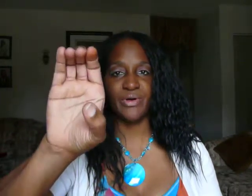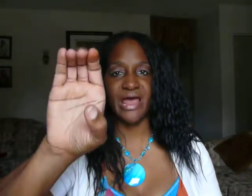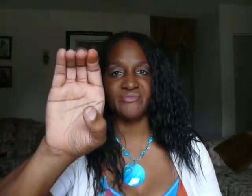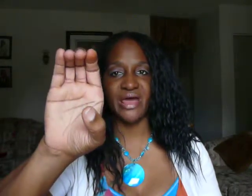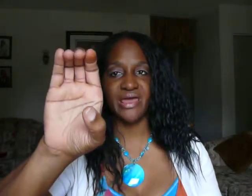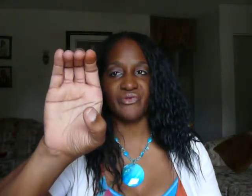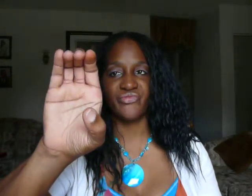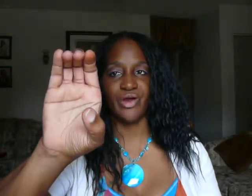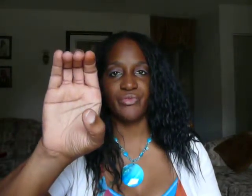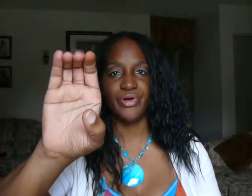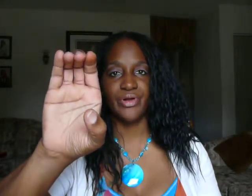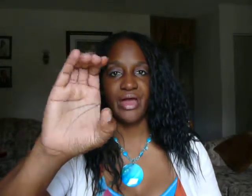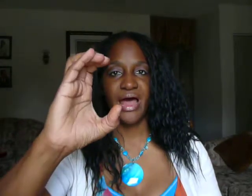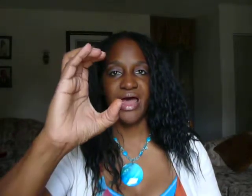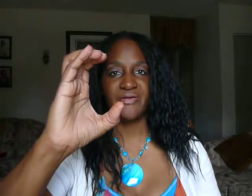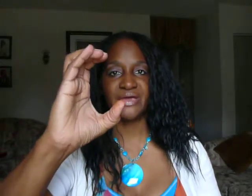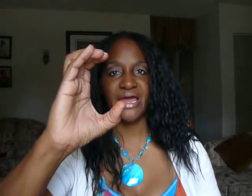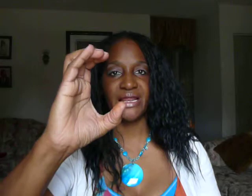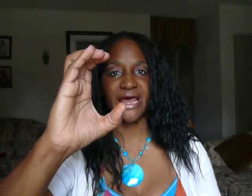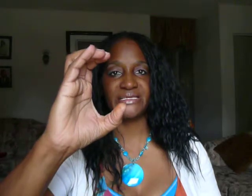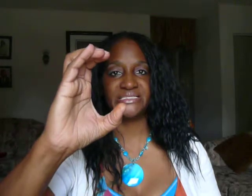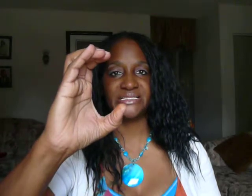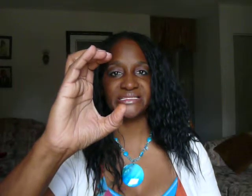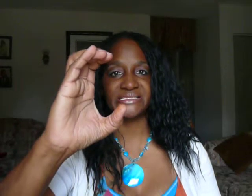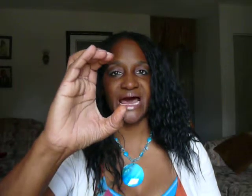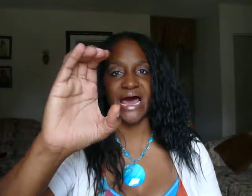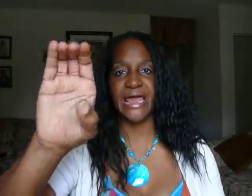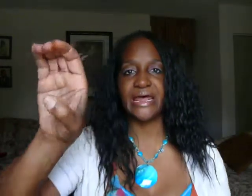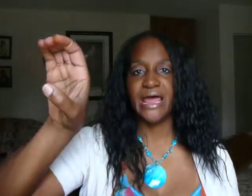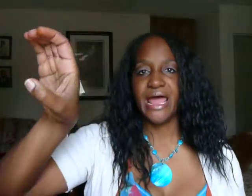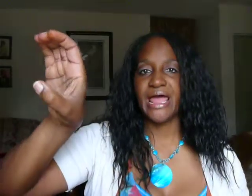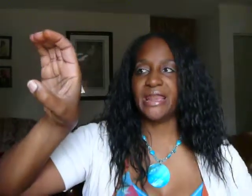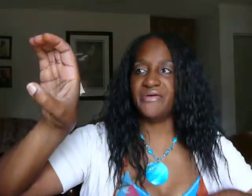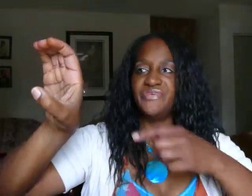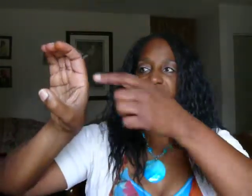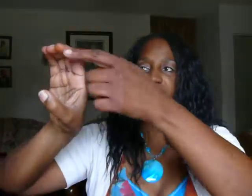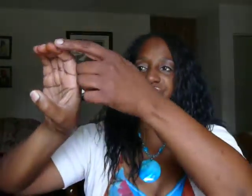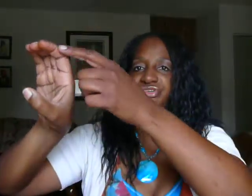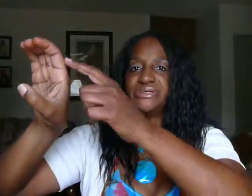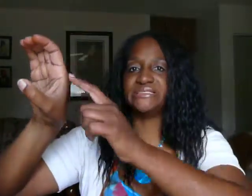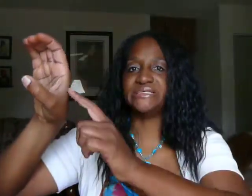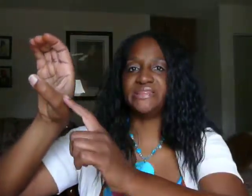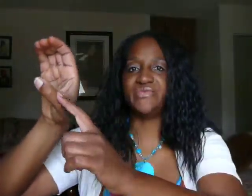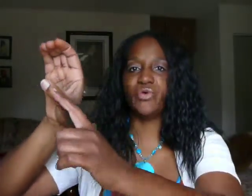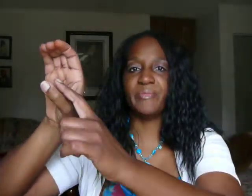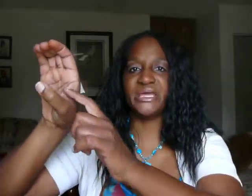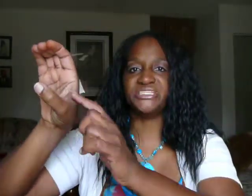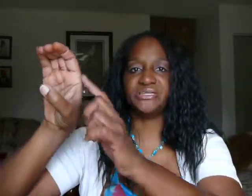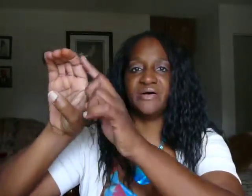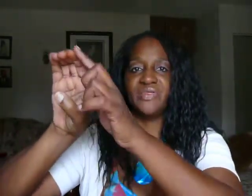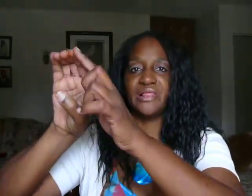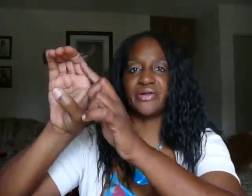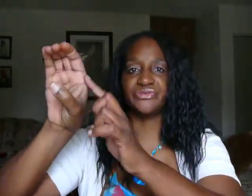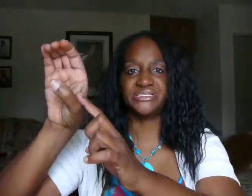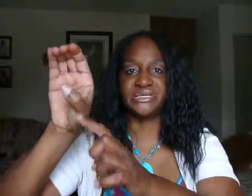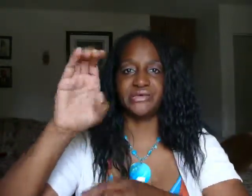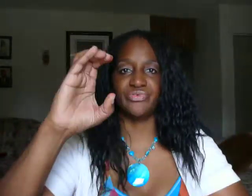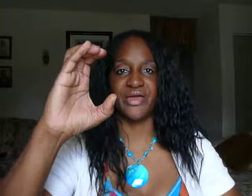have my hand frontward. I have it kind of like to the side, and if you notice, you can see the formation of the letter C right